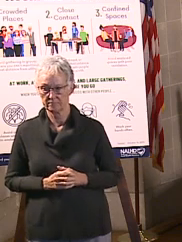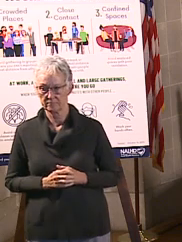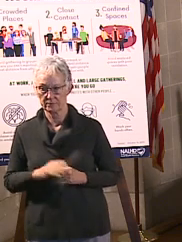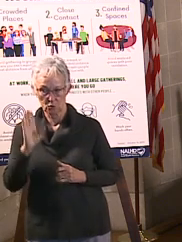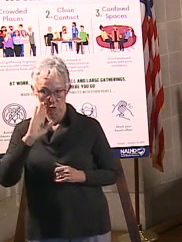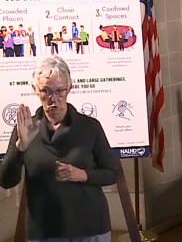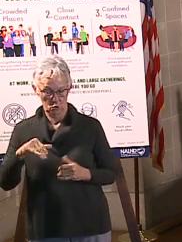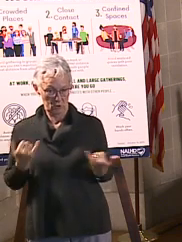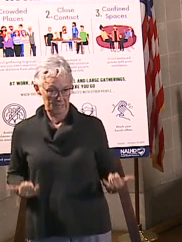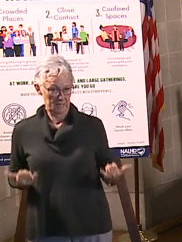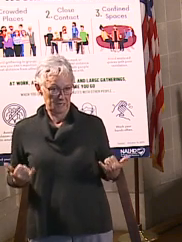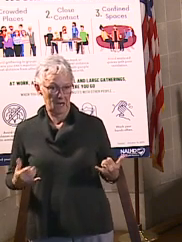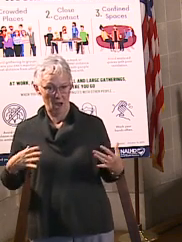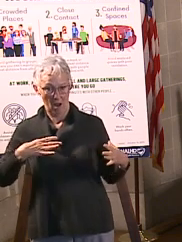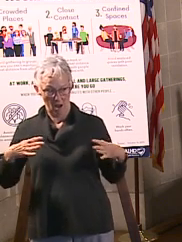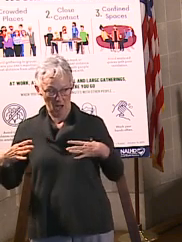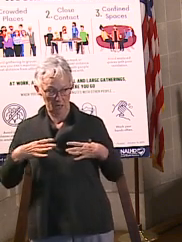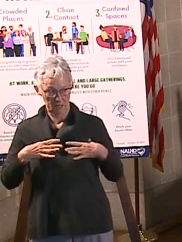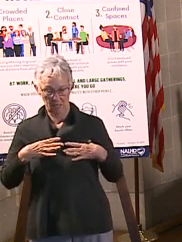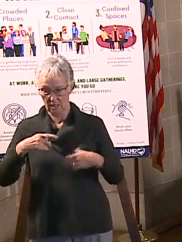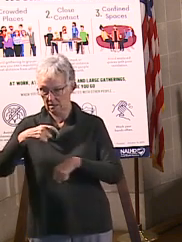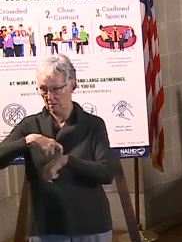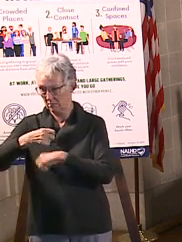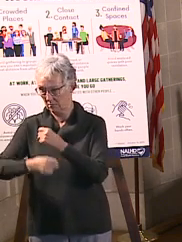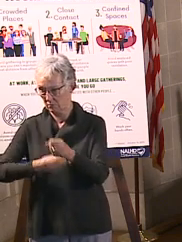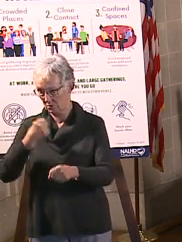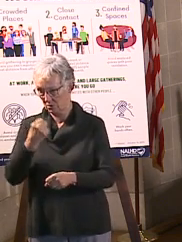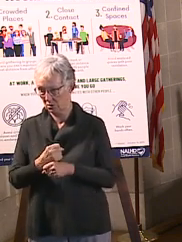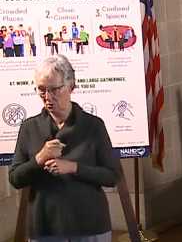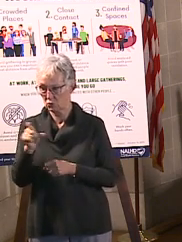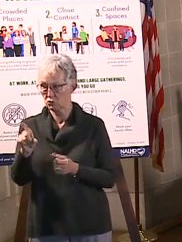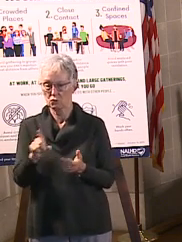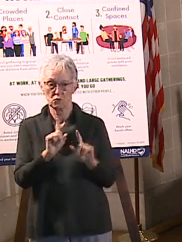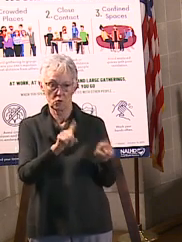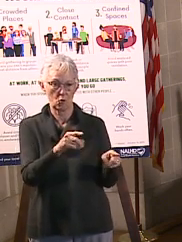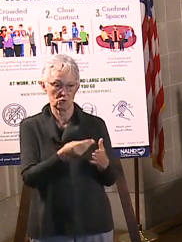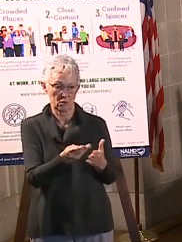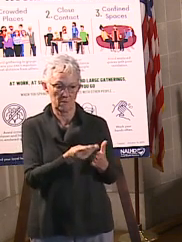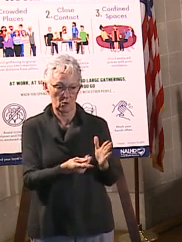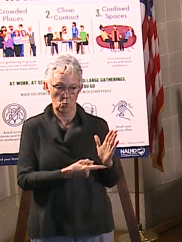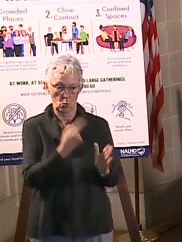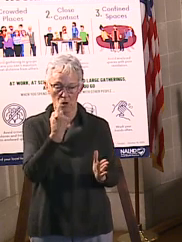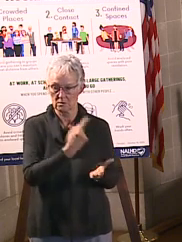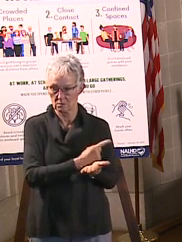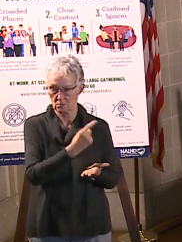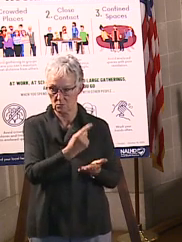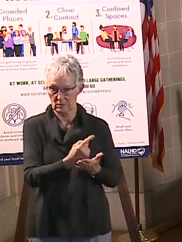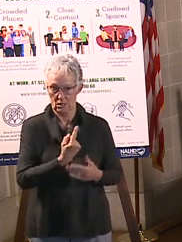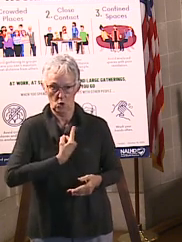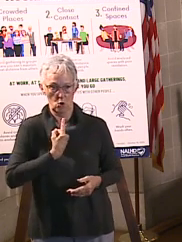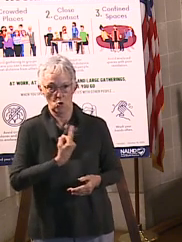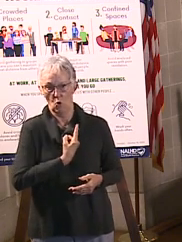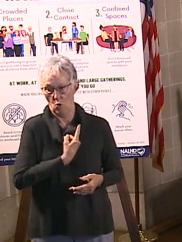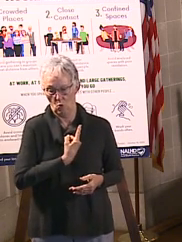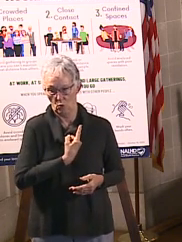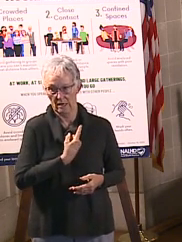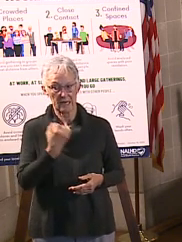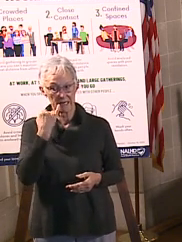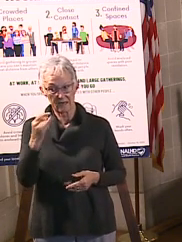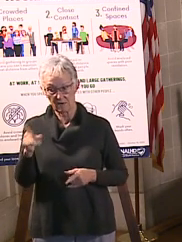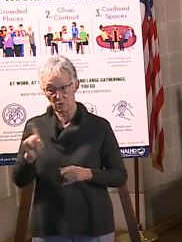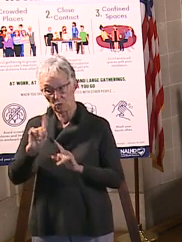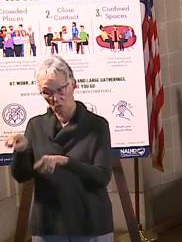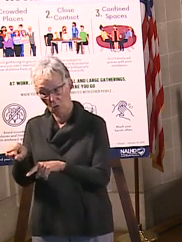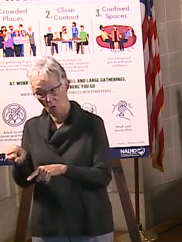so shop once a week by yourself. Or if you're going to go to the store for Christmas shopping, don't take the whole family. Just